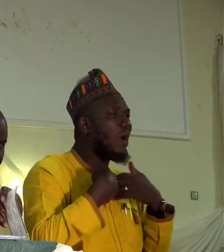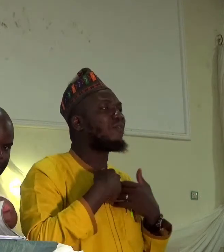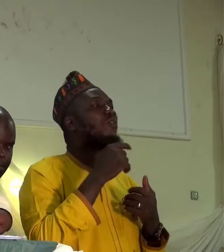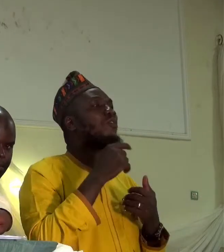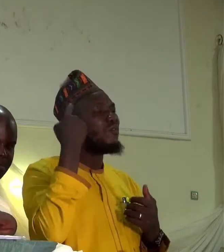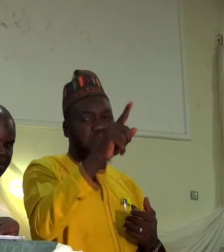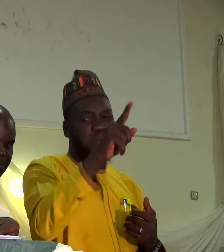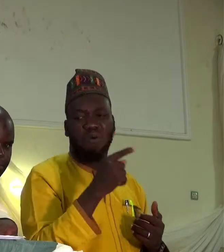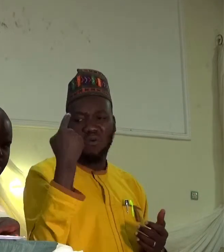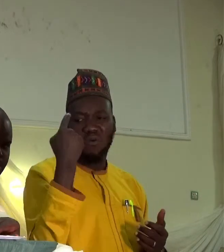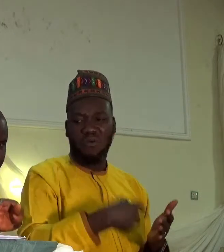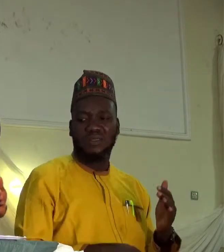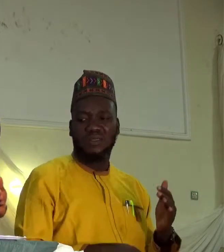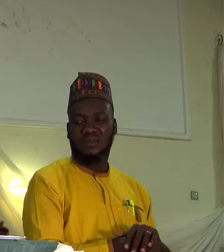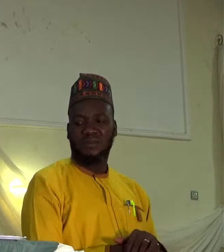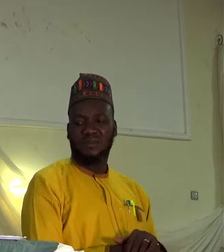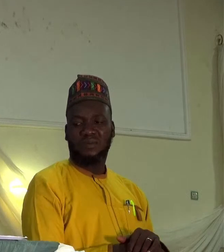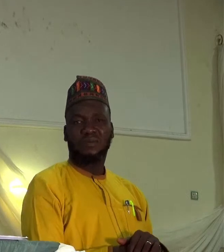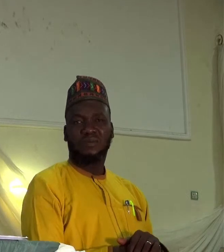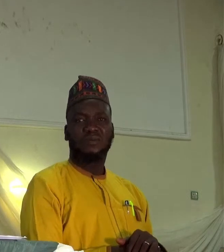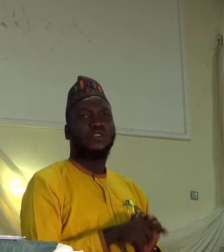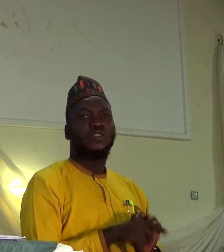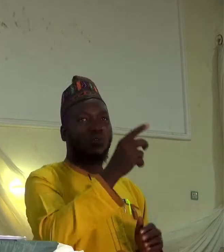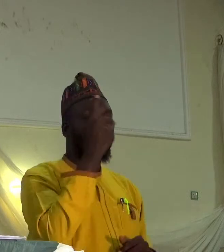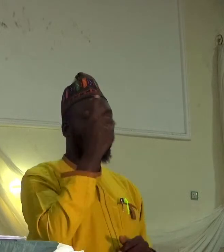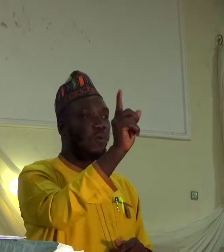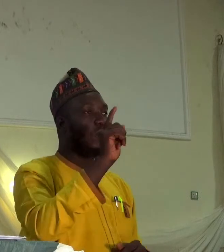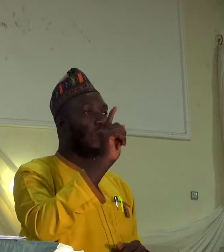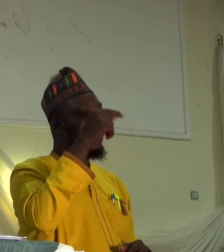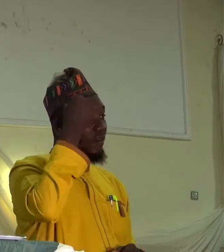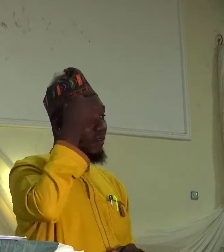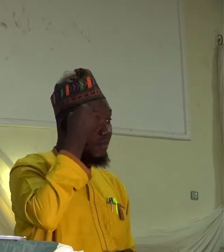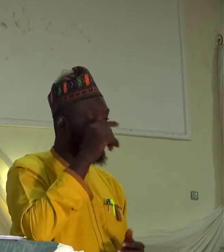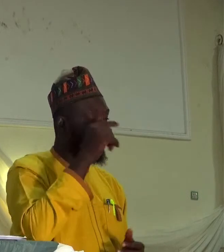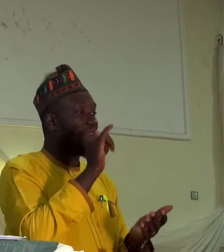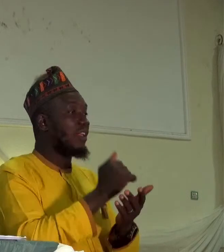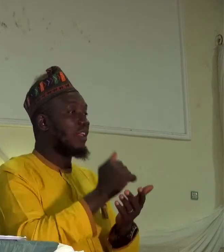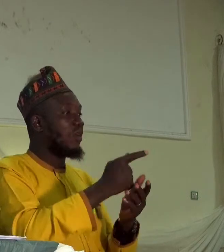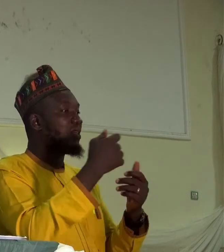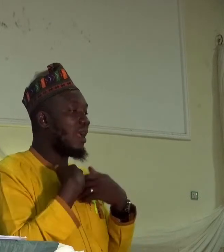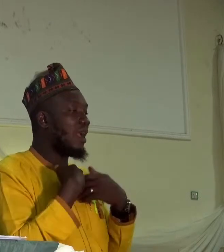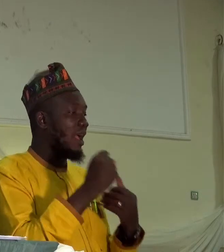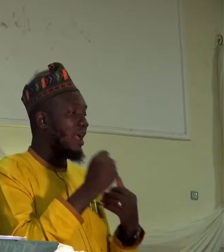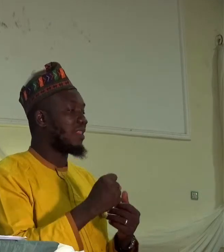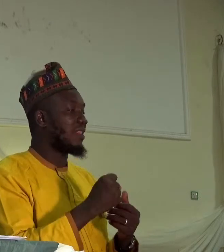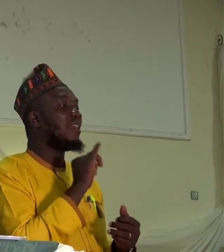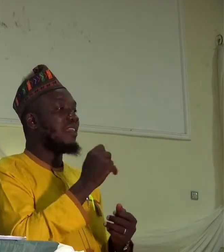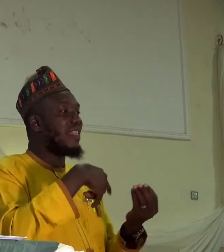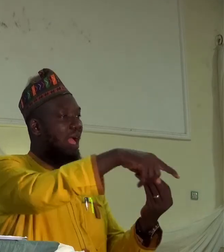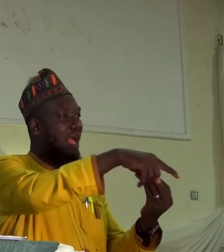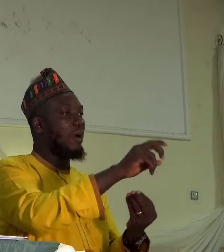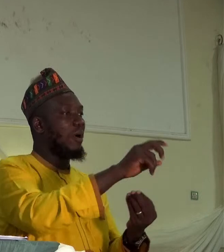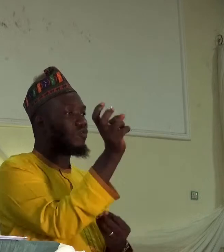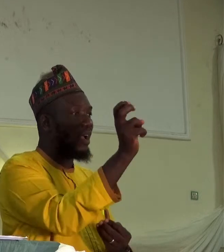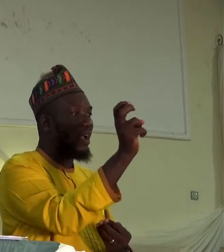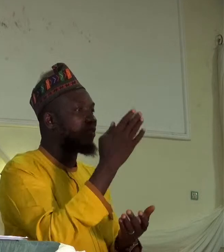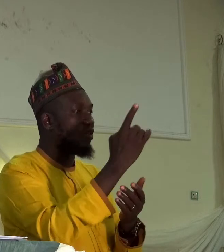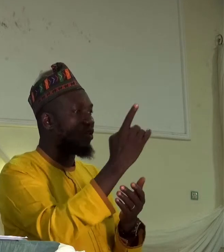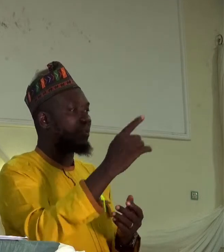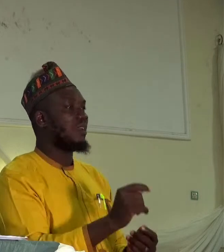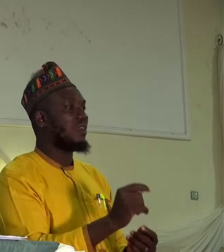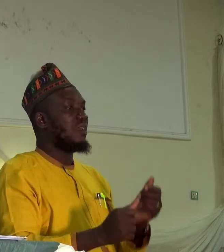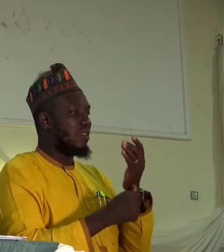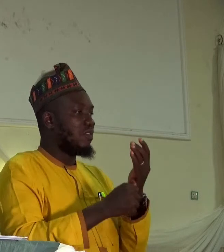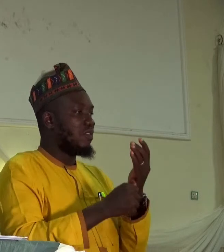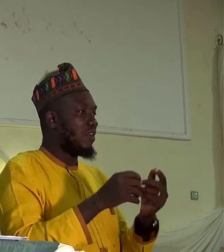today. Ever arrogator governor can in Tony about 200 senior special